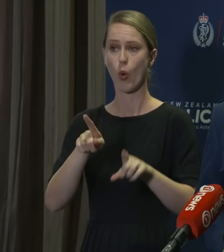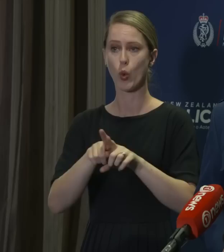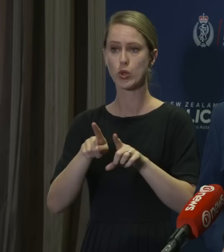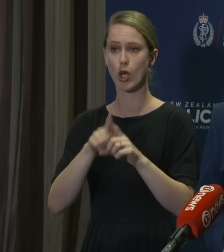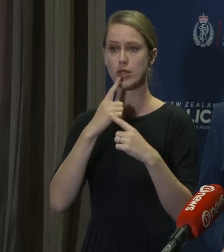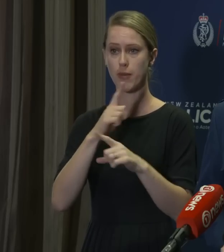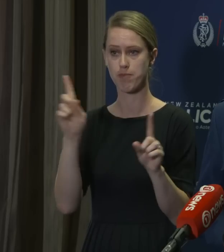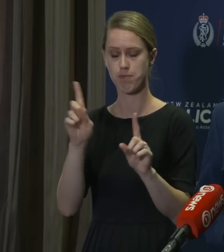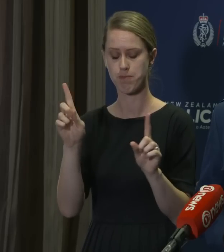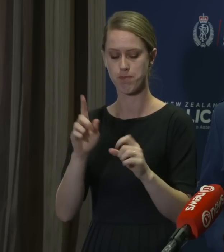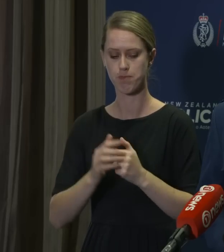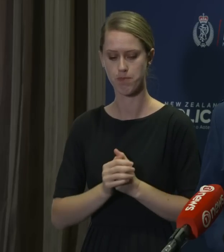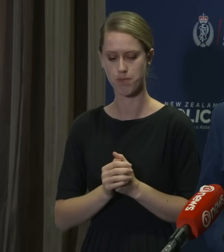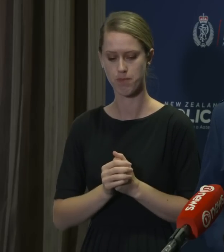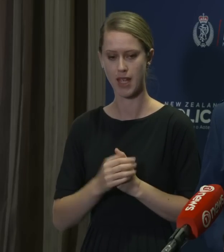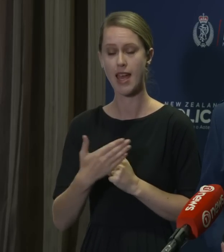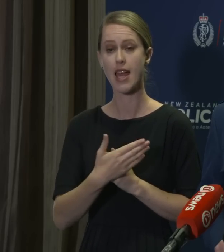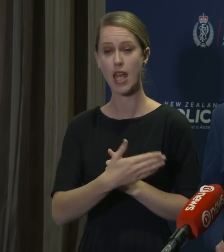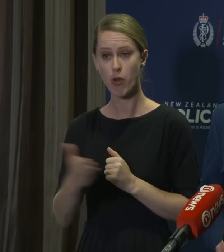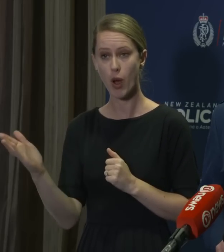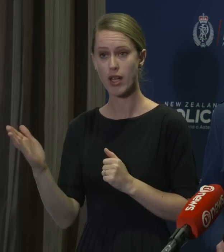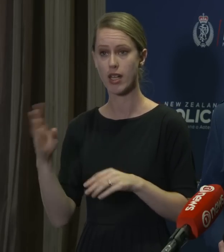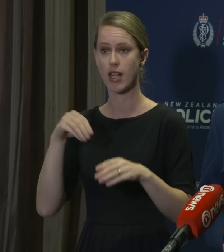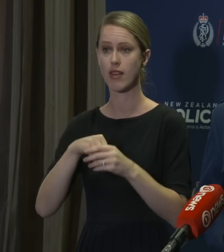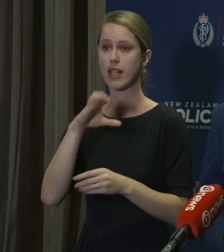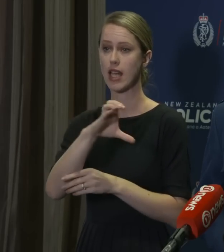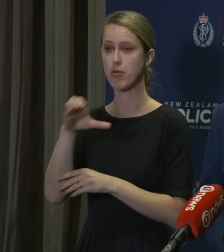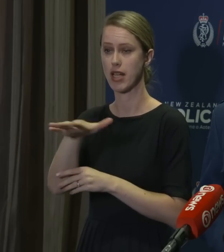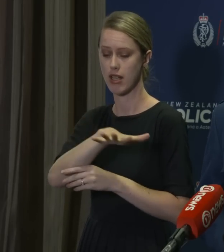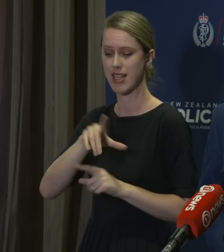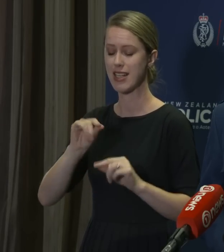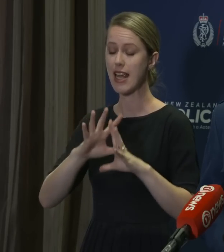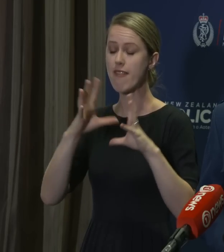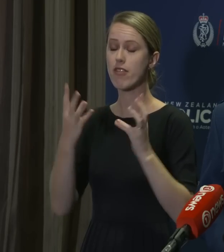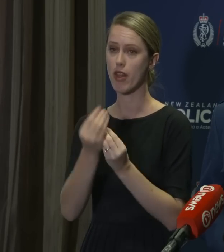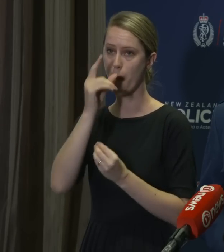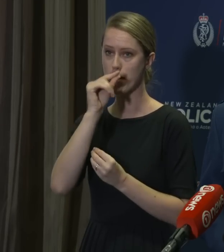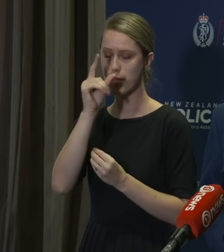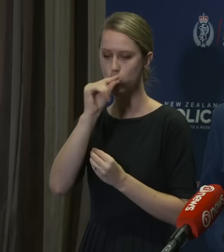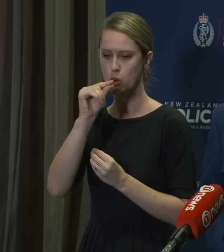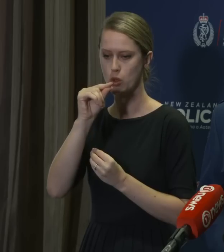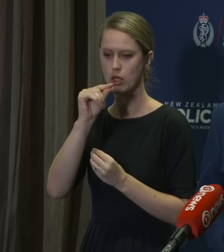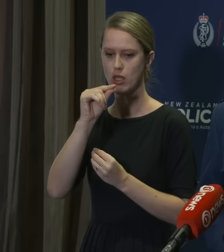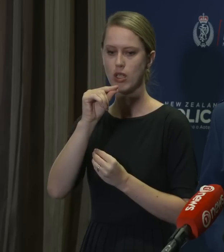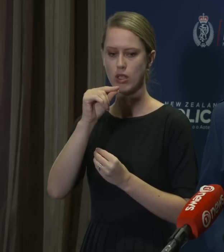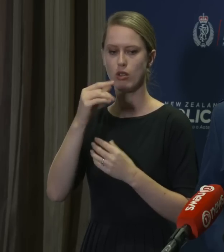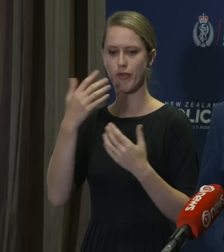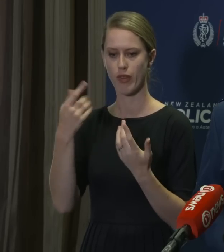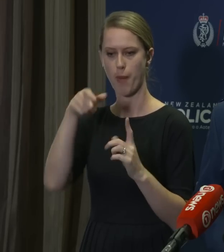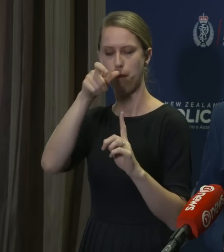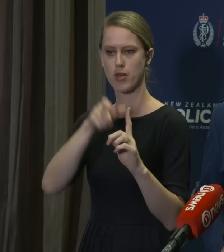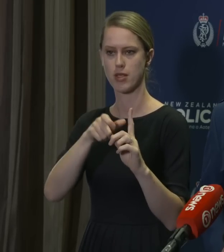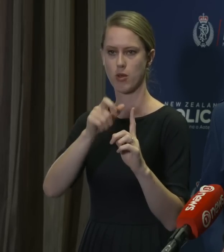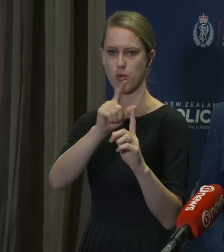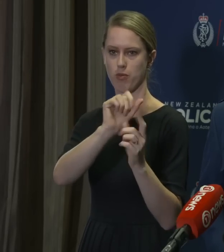say is that everyone within the Canterbury district did everything they could to bring that person